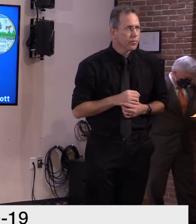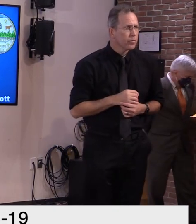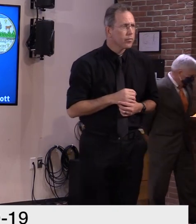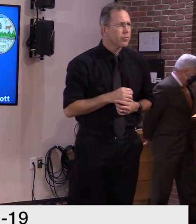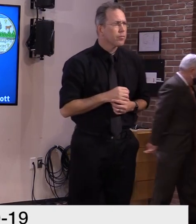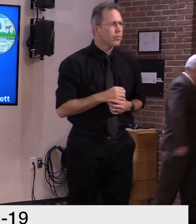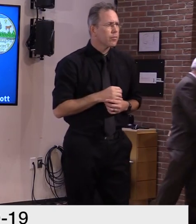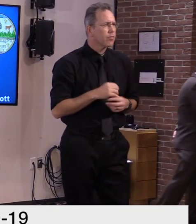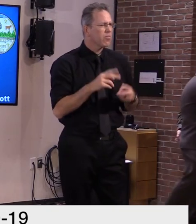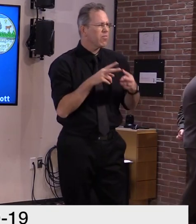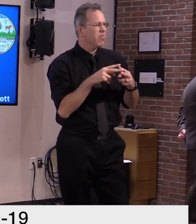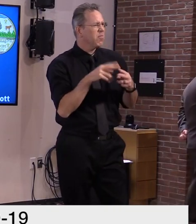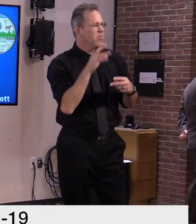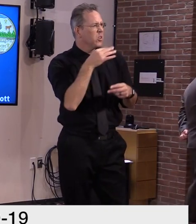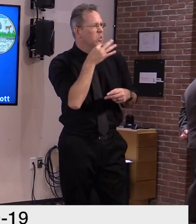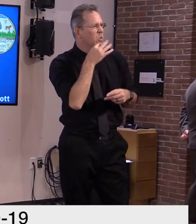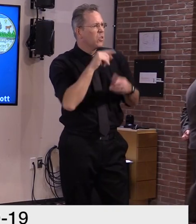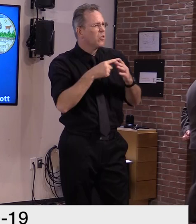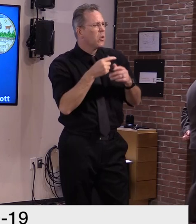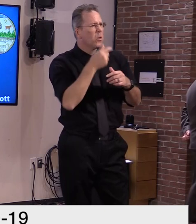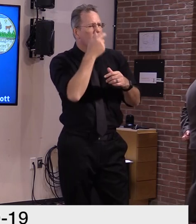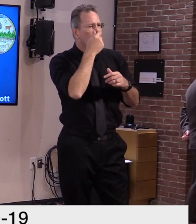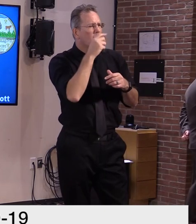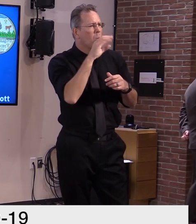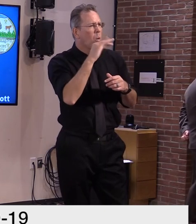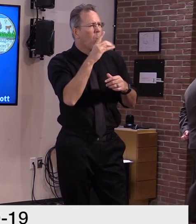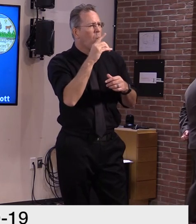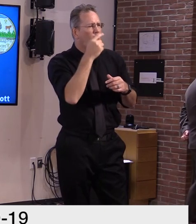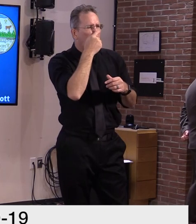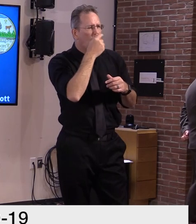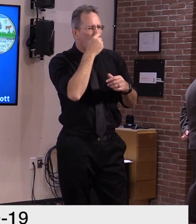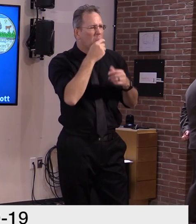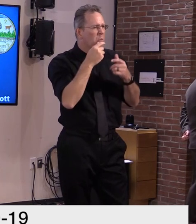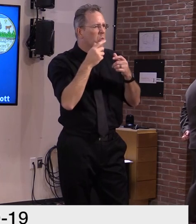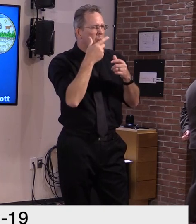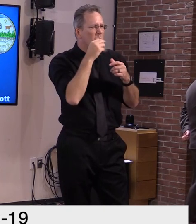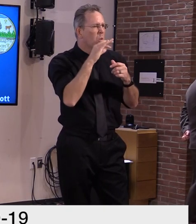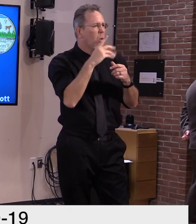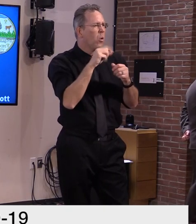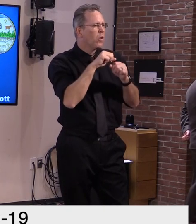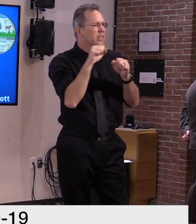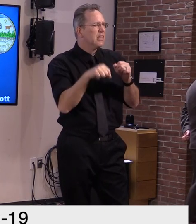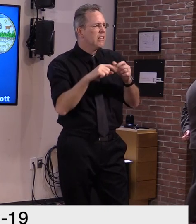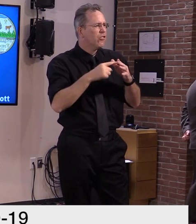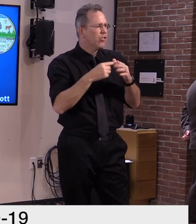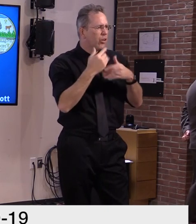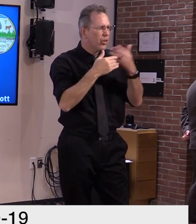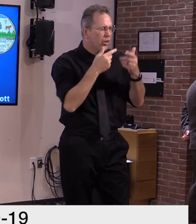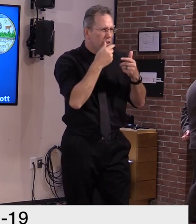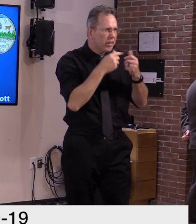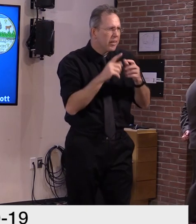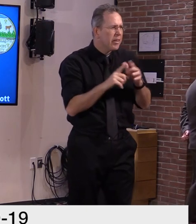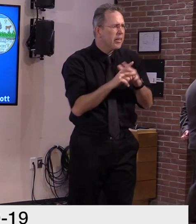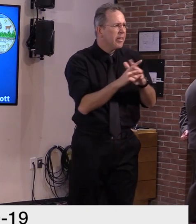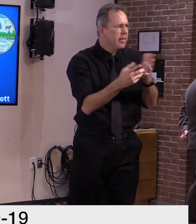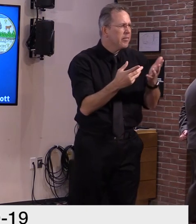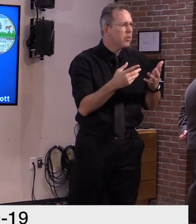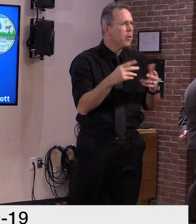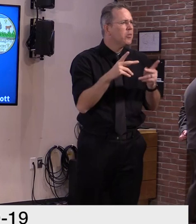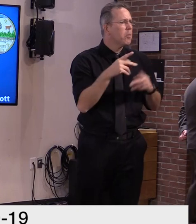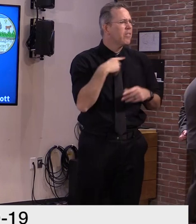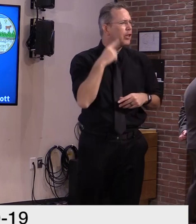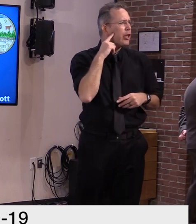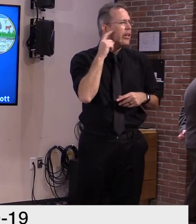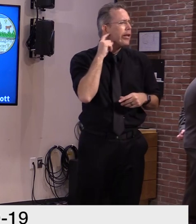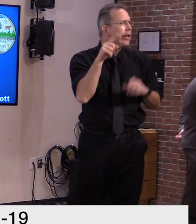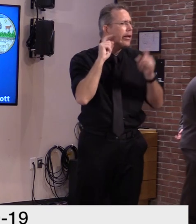know anecdotally that there's more symptoms floating around in the community, sniffles and the occasional